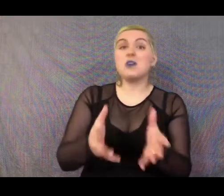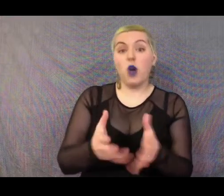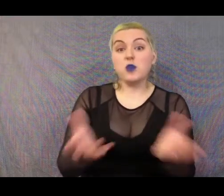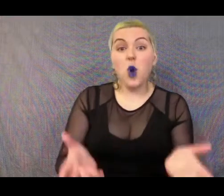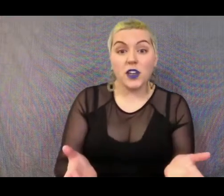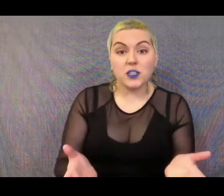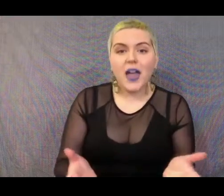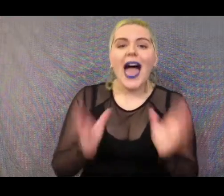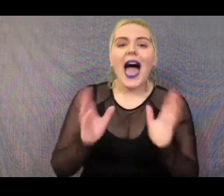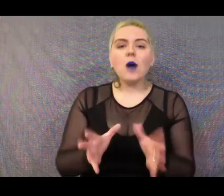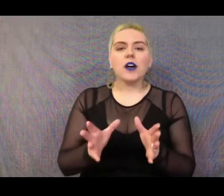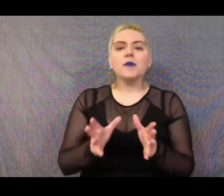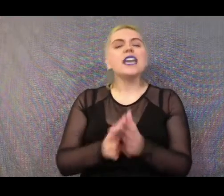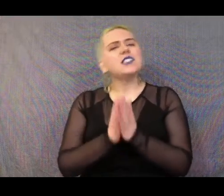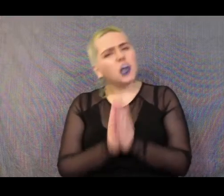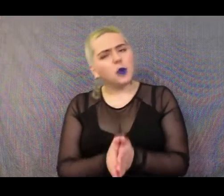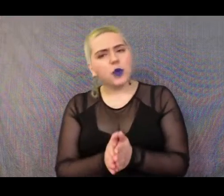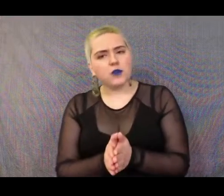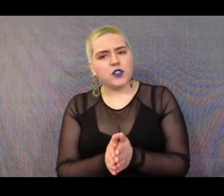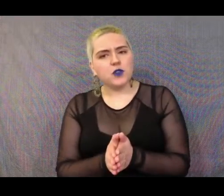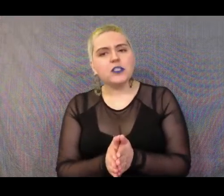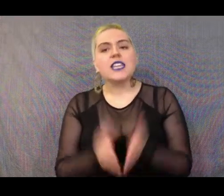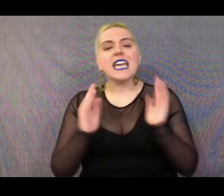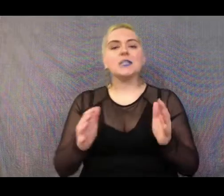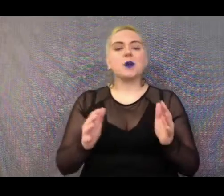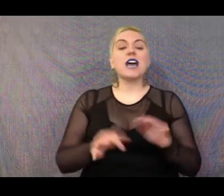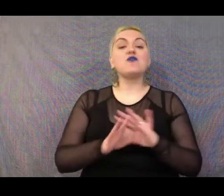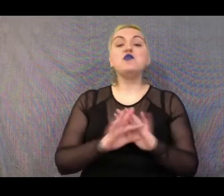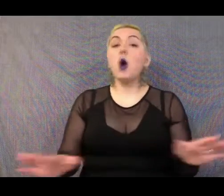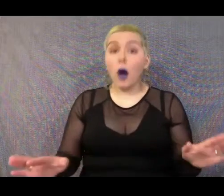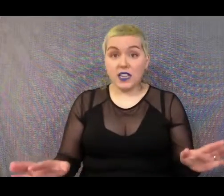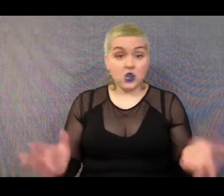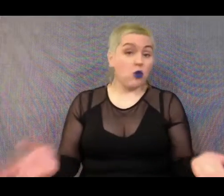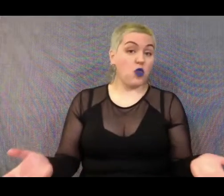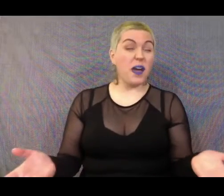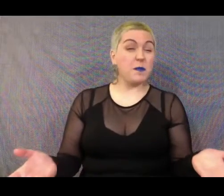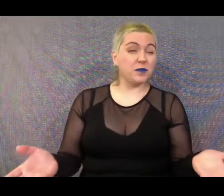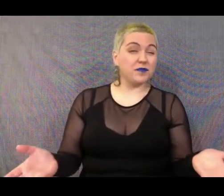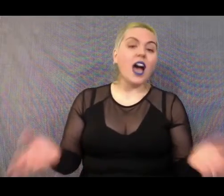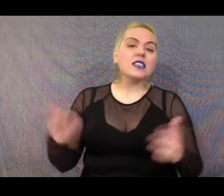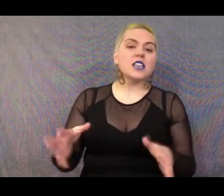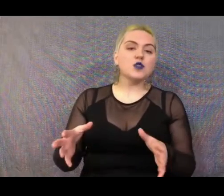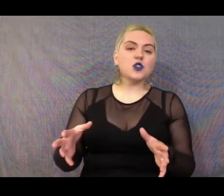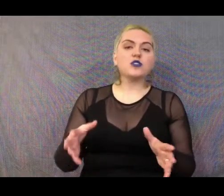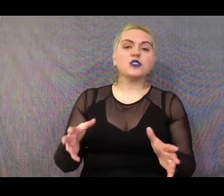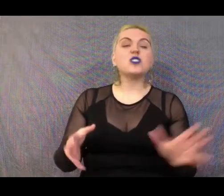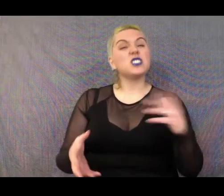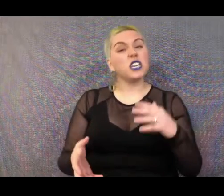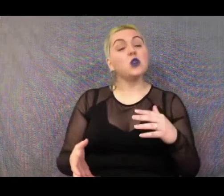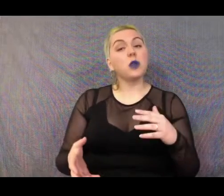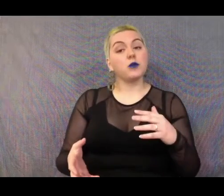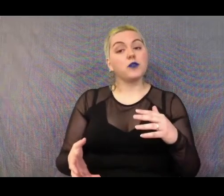that the writer works. However, in double-blind reviews, the experts have no idea who wrote the paper. Some journals